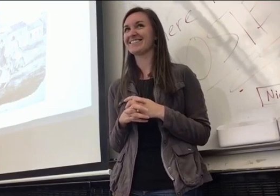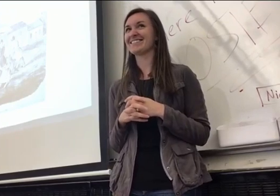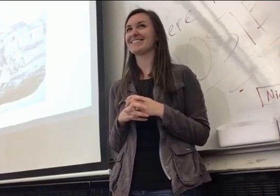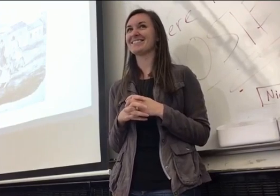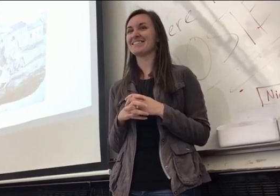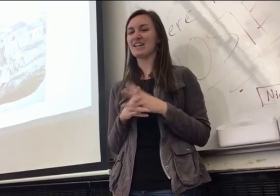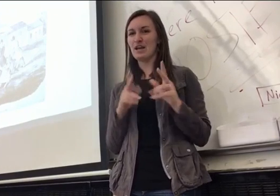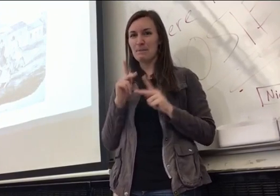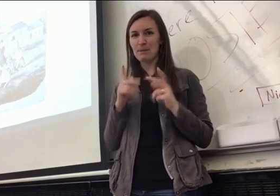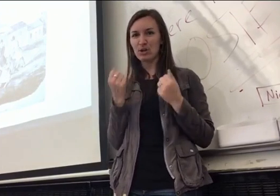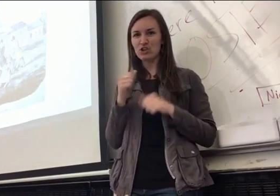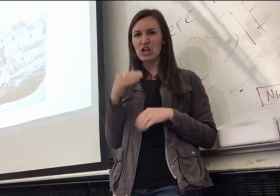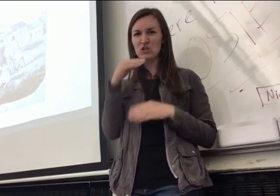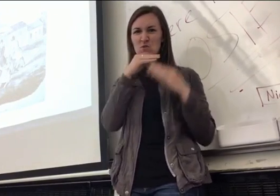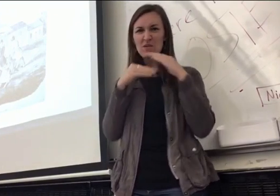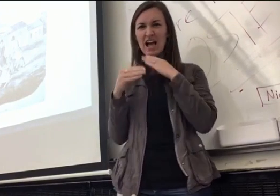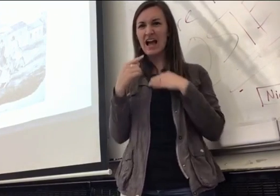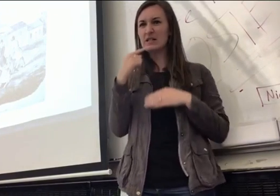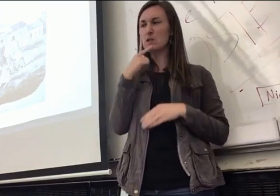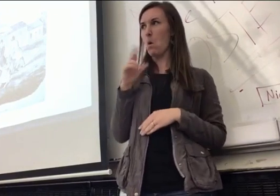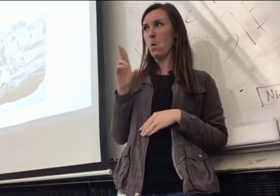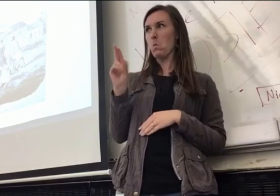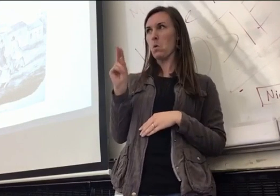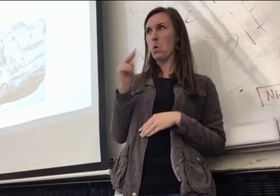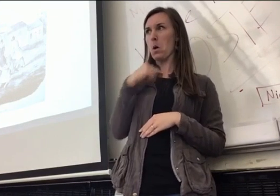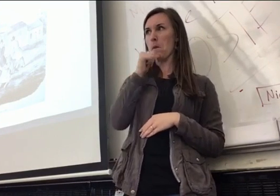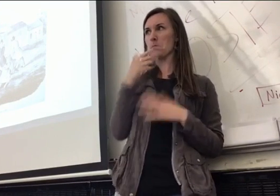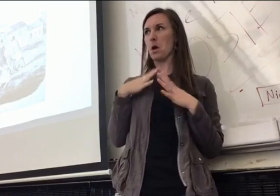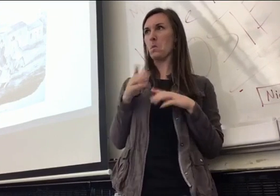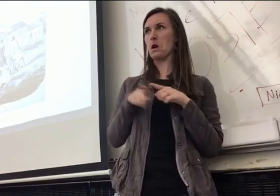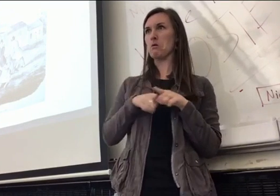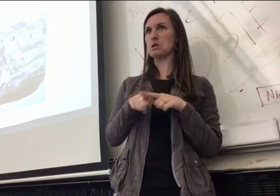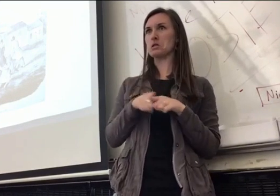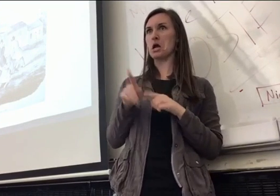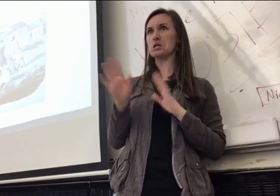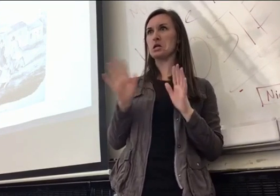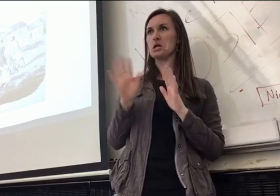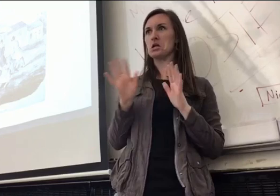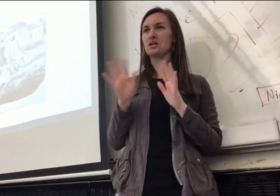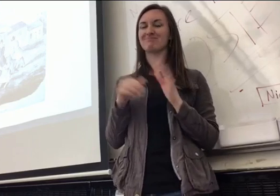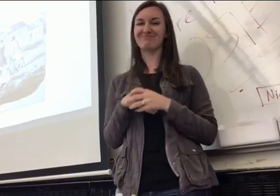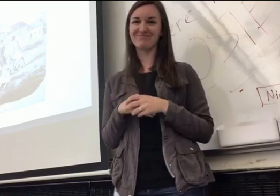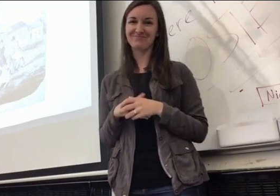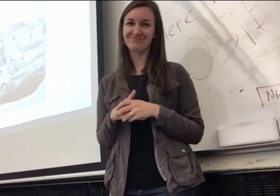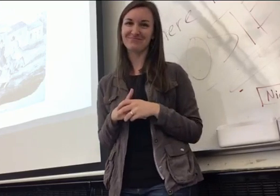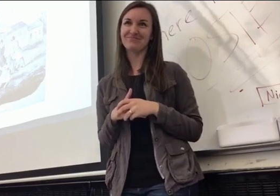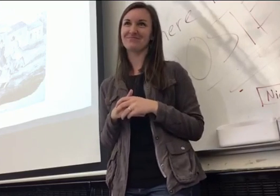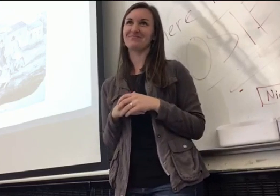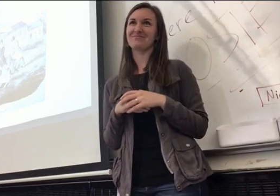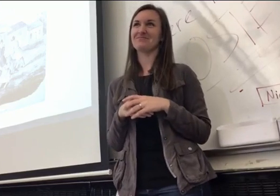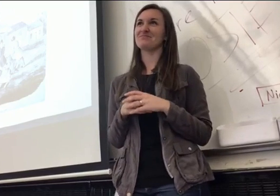don't gotta. You can't say no to the tax collectors. No, you can't.